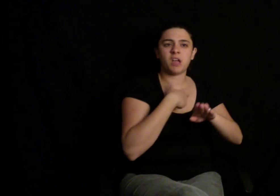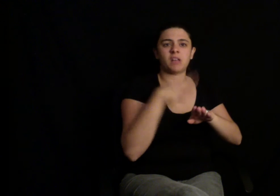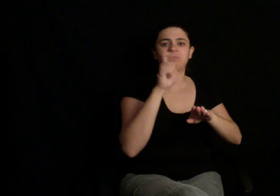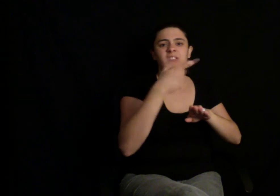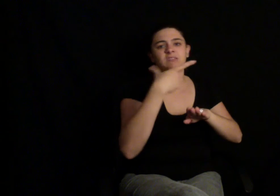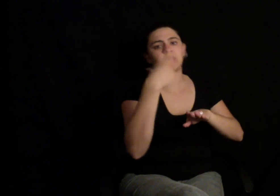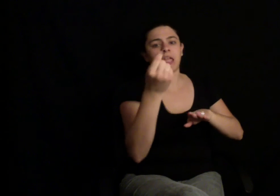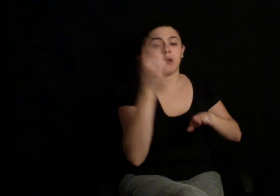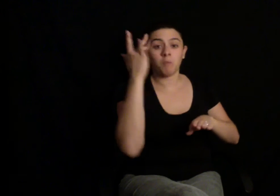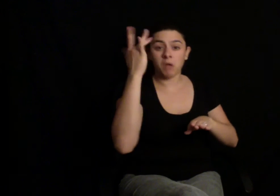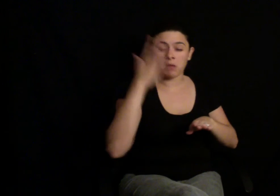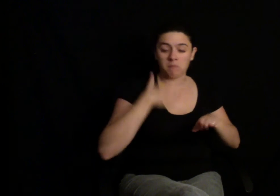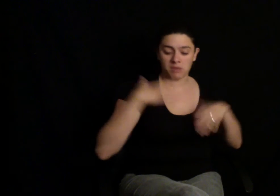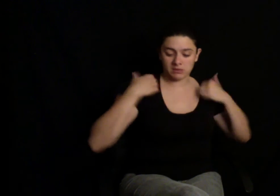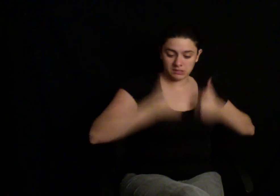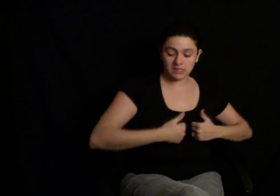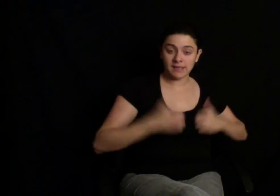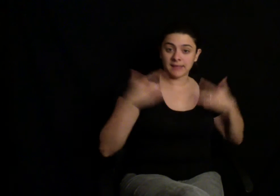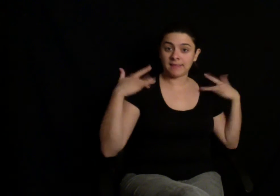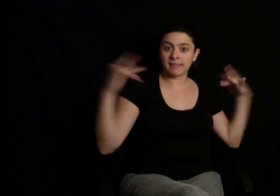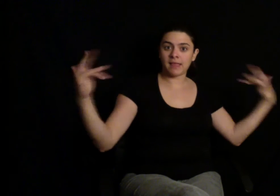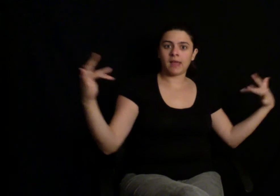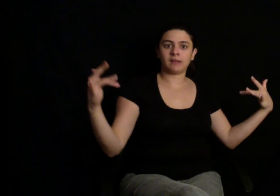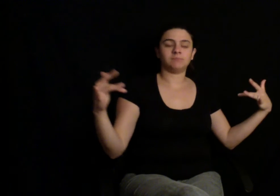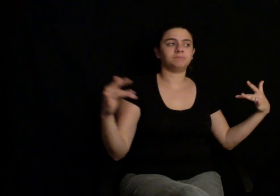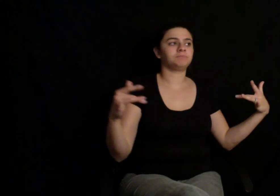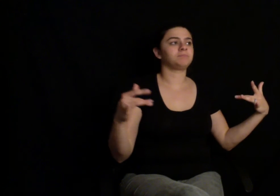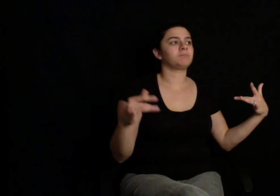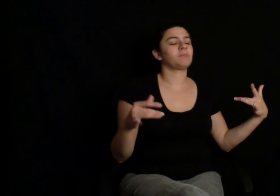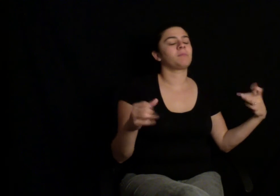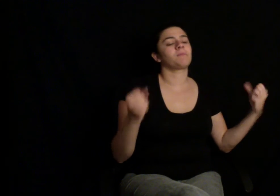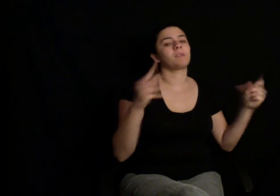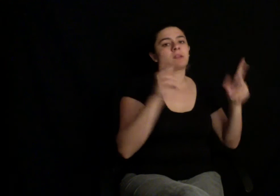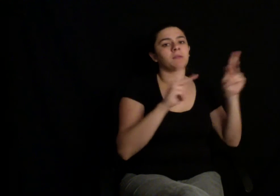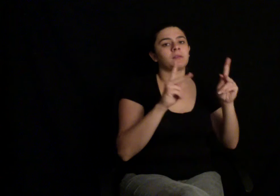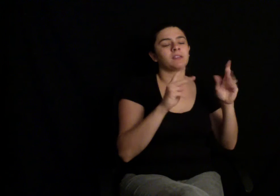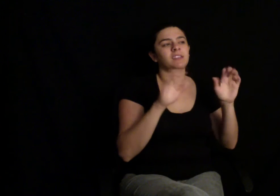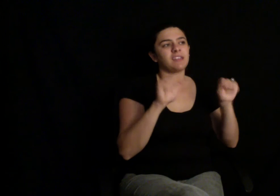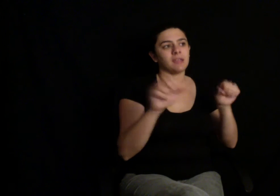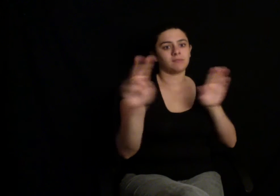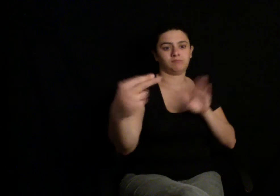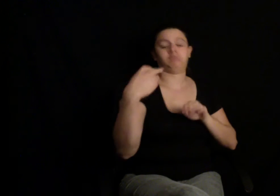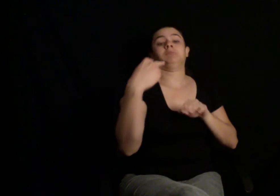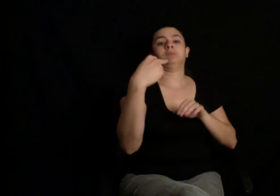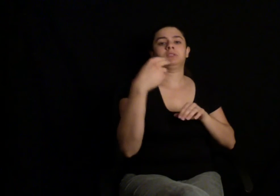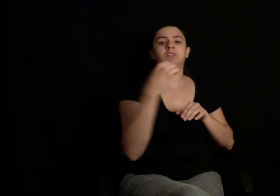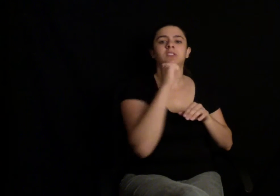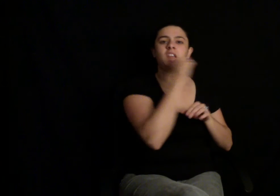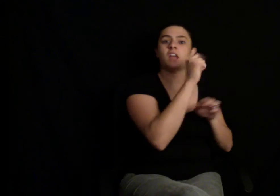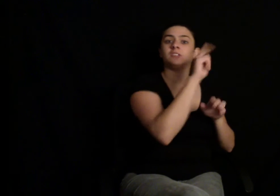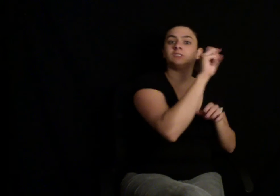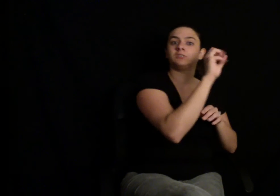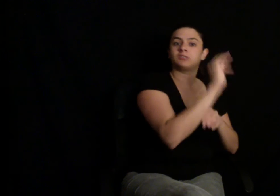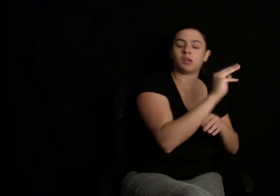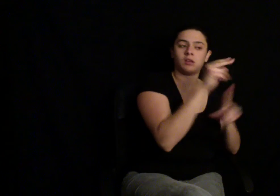was drawing too much attention to myself away from the foreground into the background onto me. So they actually kind of kicked me